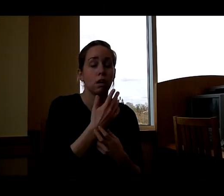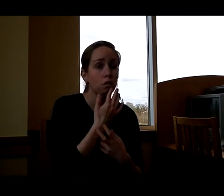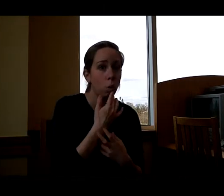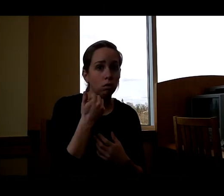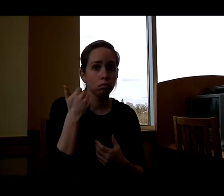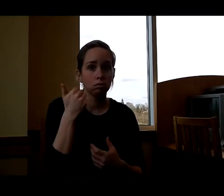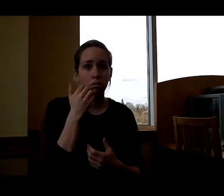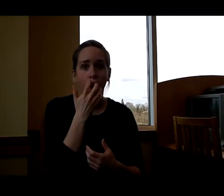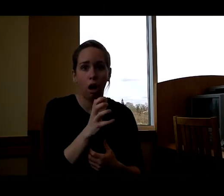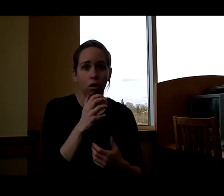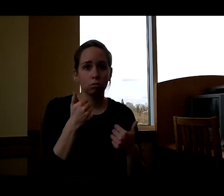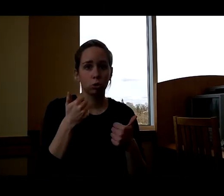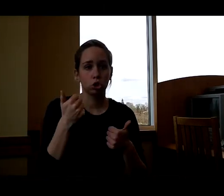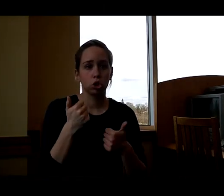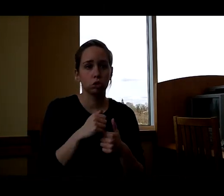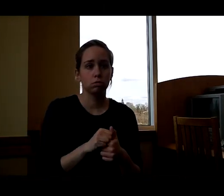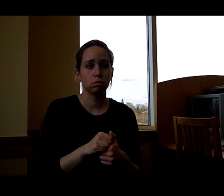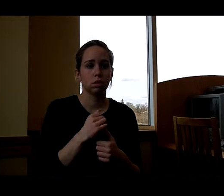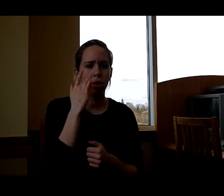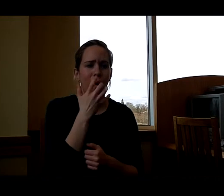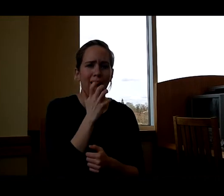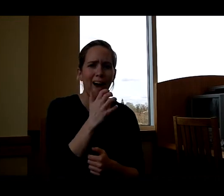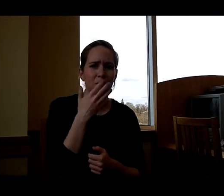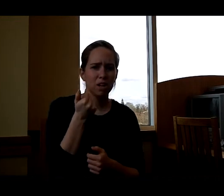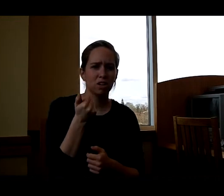water? Why does hot water work better than cold water?